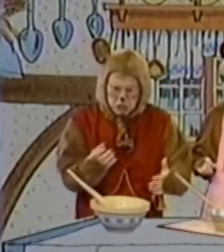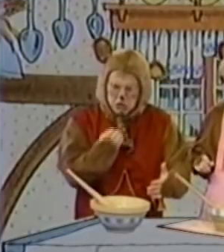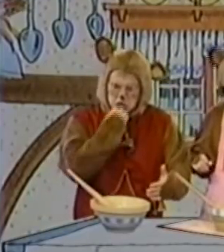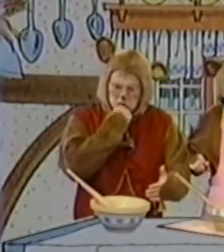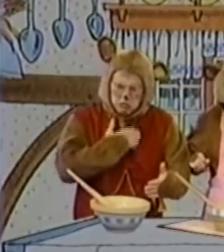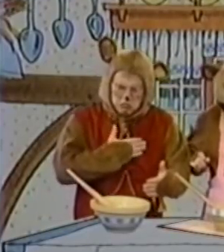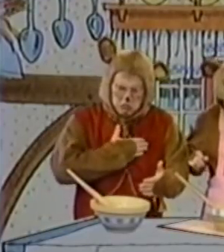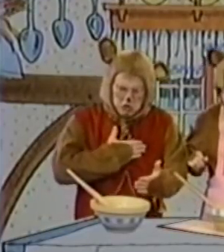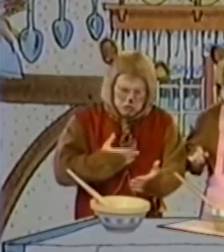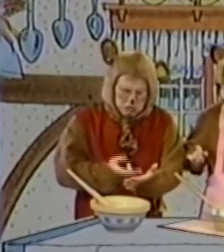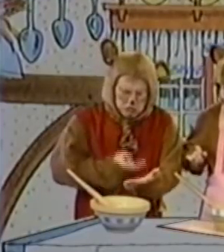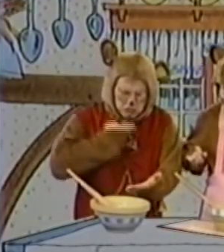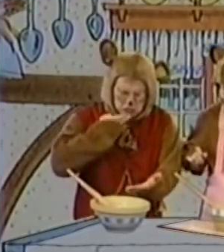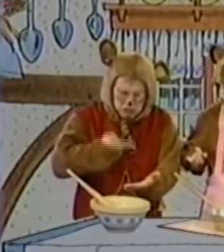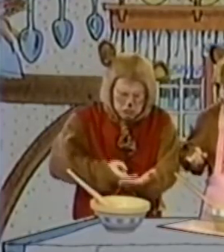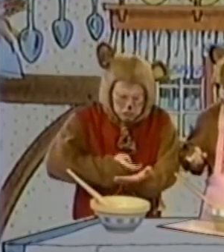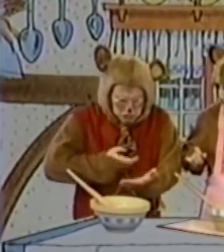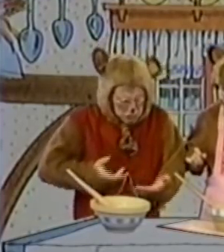Somebody's been eating my porridge.